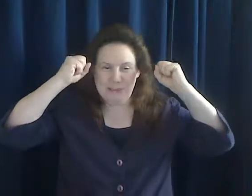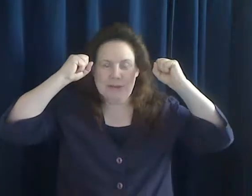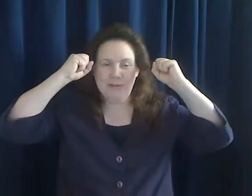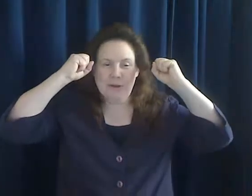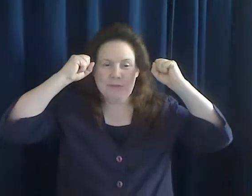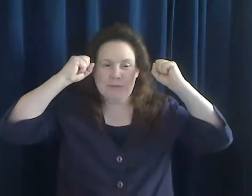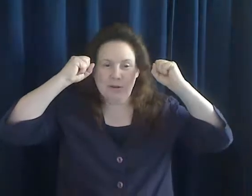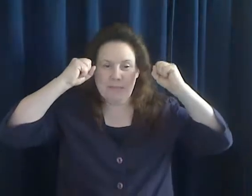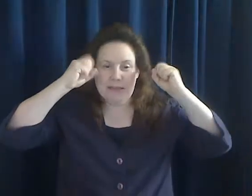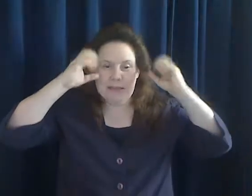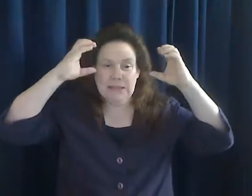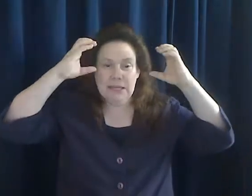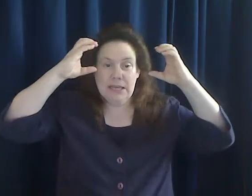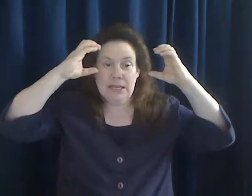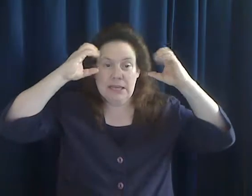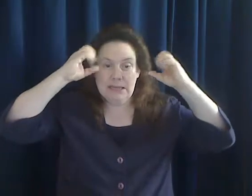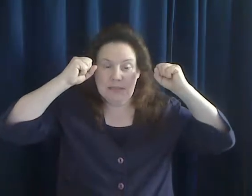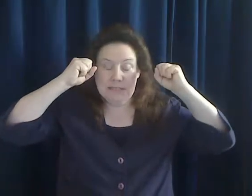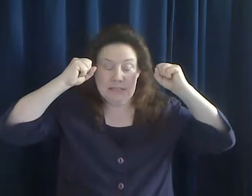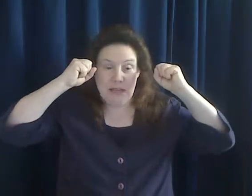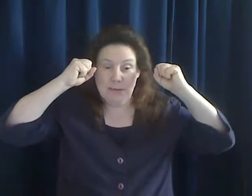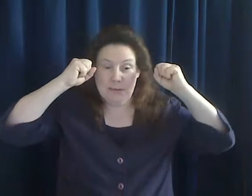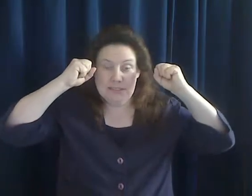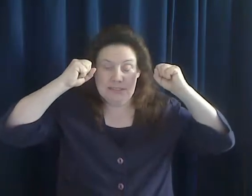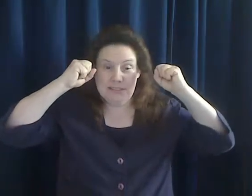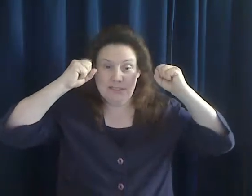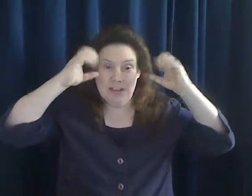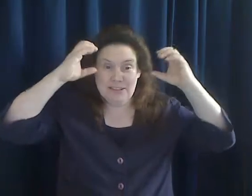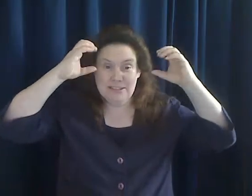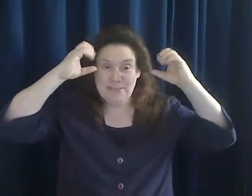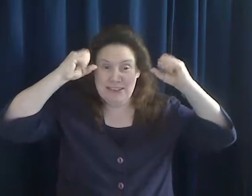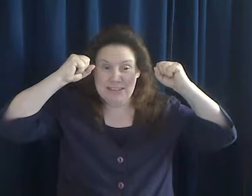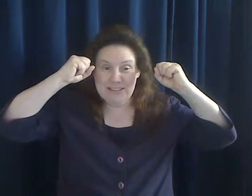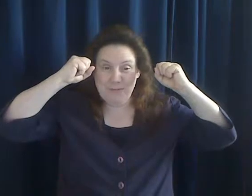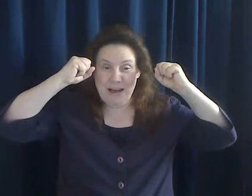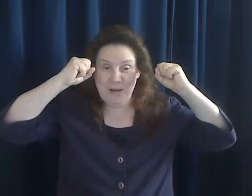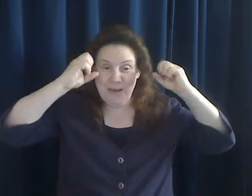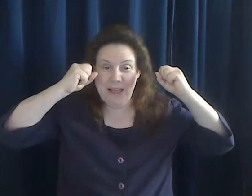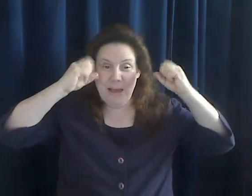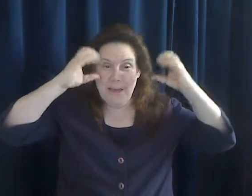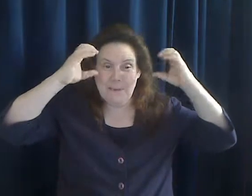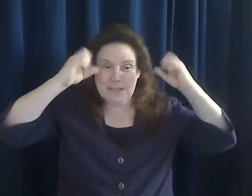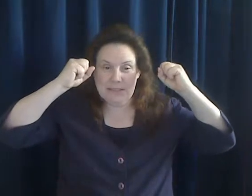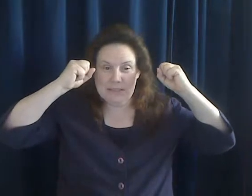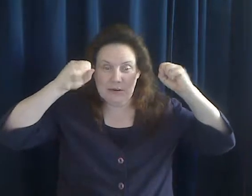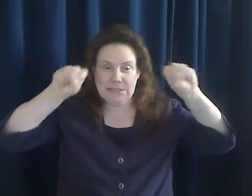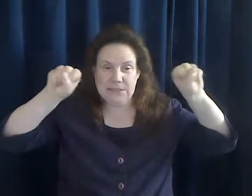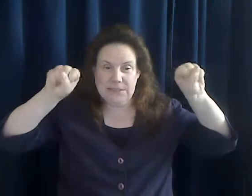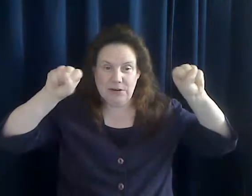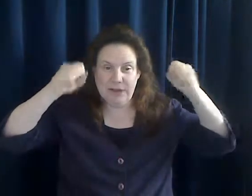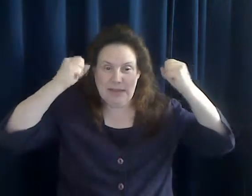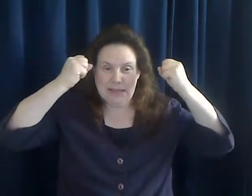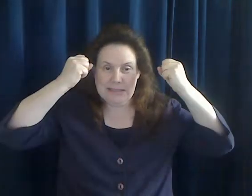personal preference. So amazing, it means I was shocked and amazed. Wow, amazing. So it's the letter